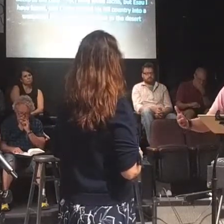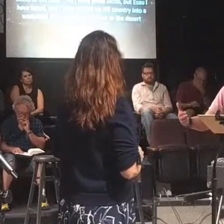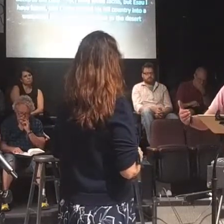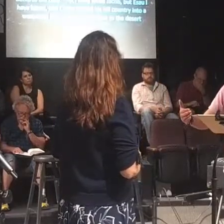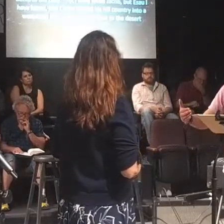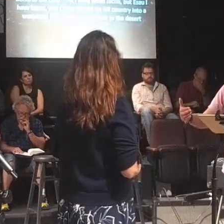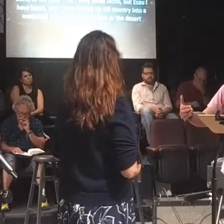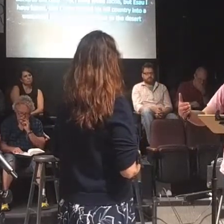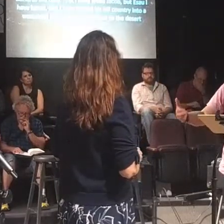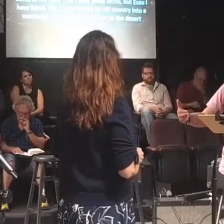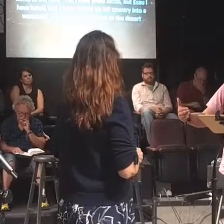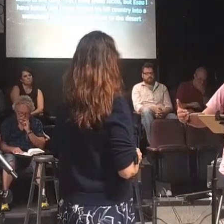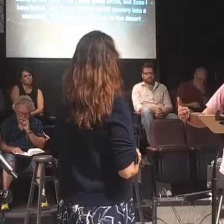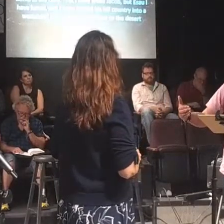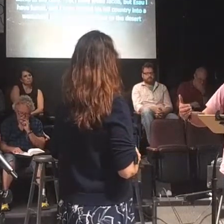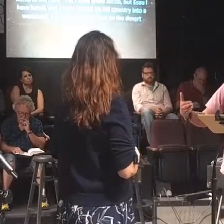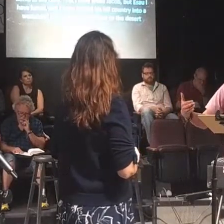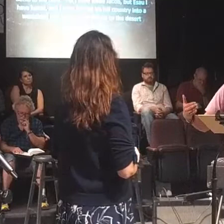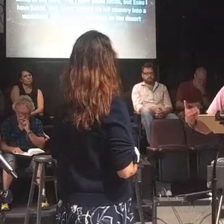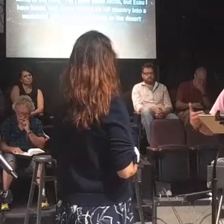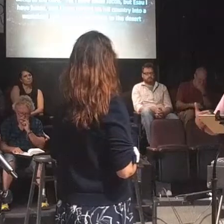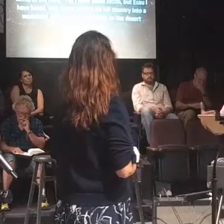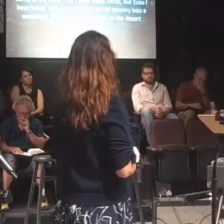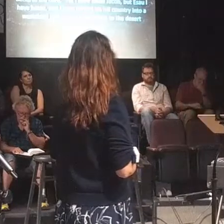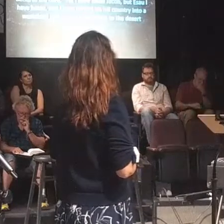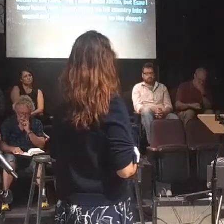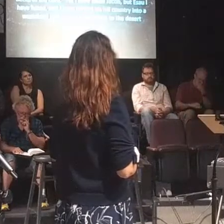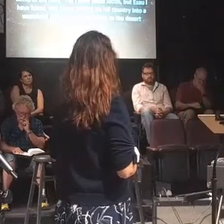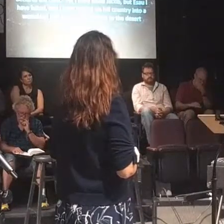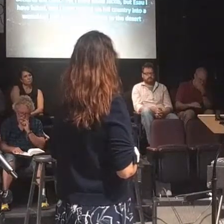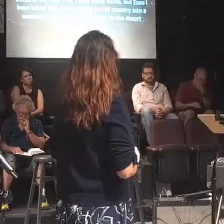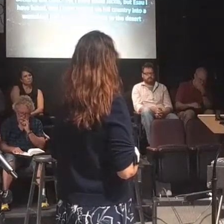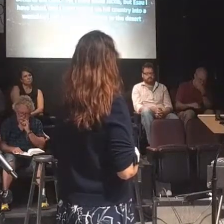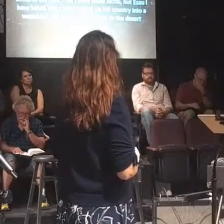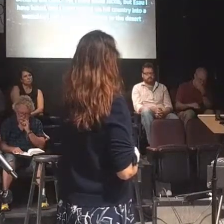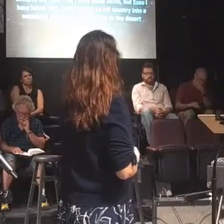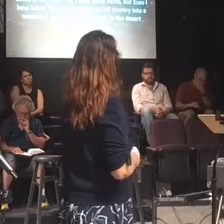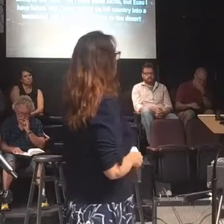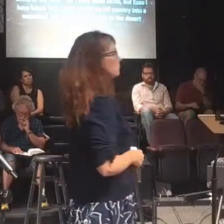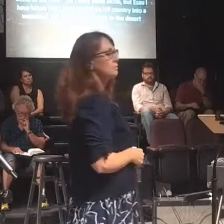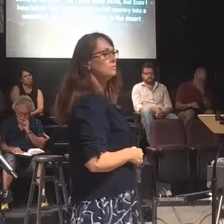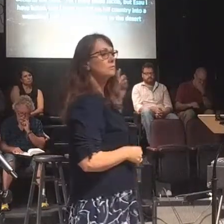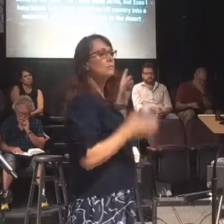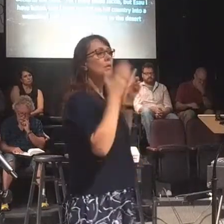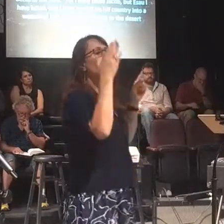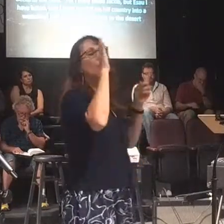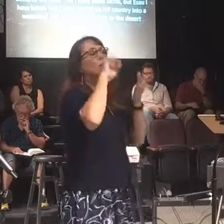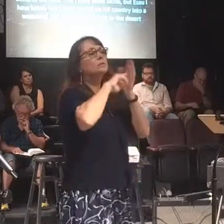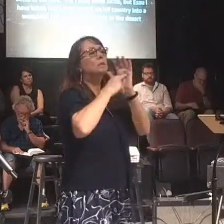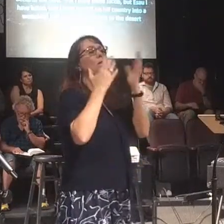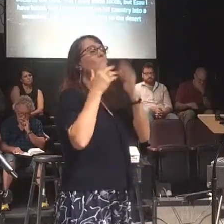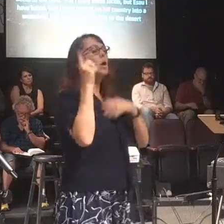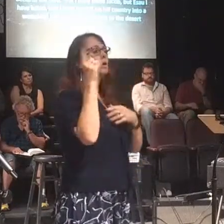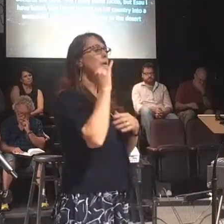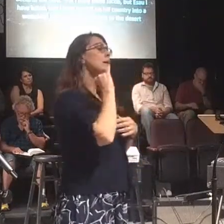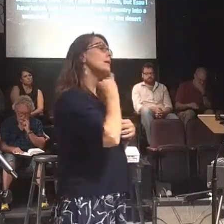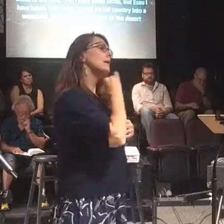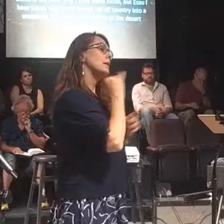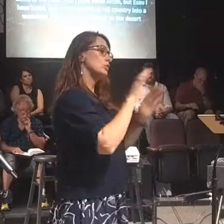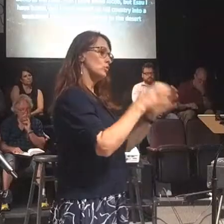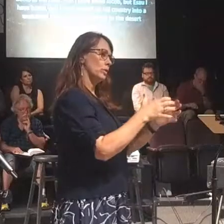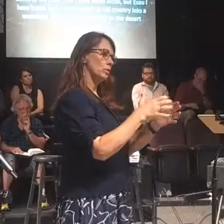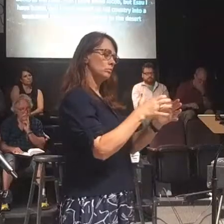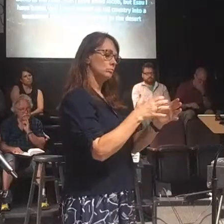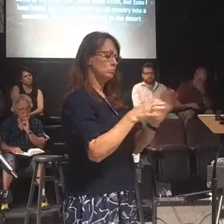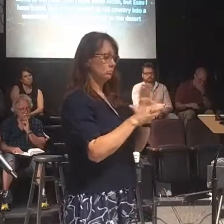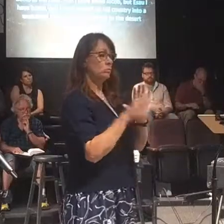into a wasteland and left his inheritance to the desert jackals." And what God is referring to is that Israel was picked as a family,